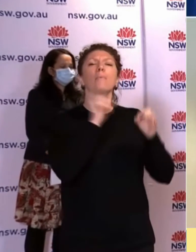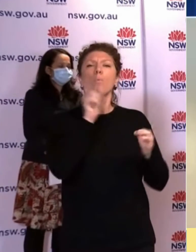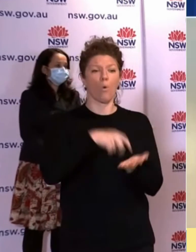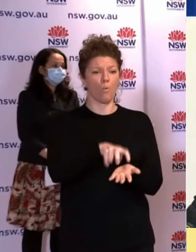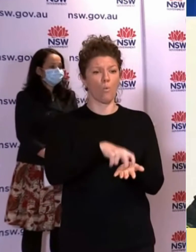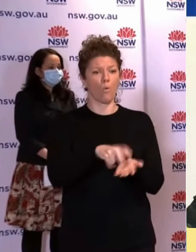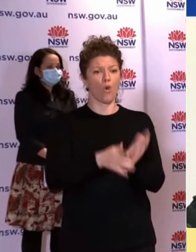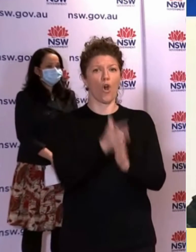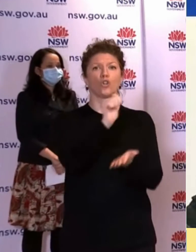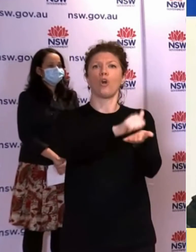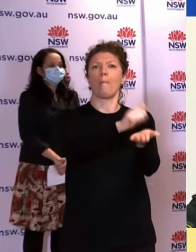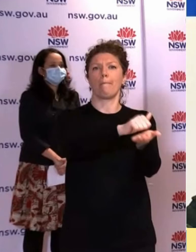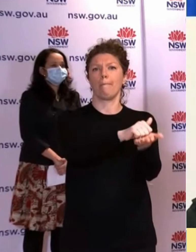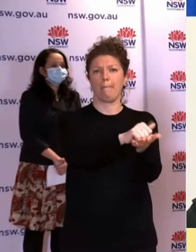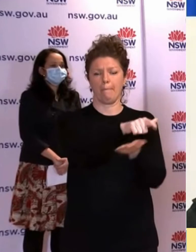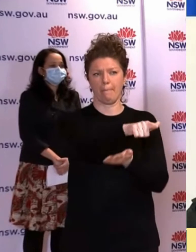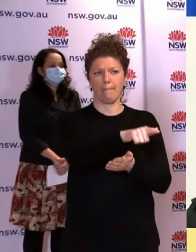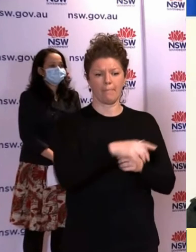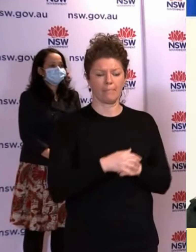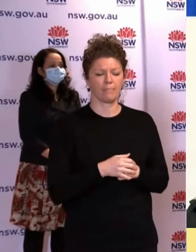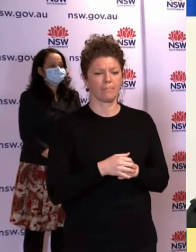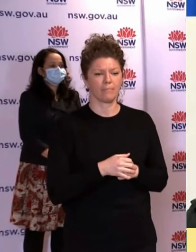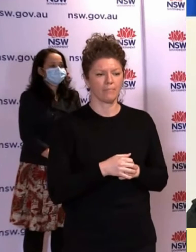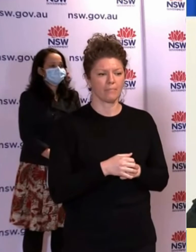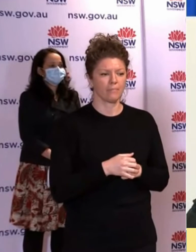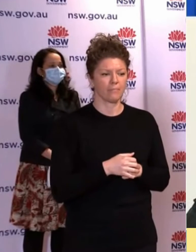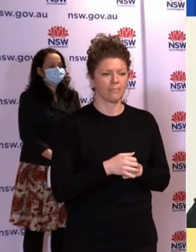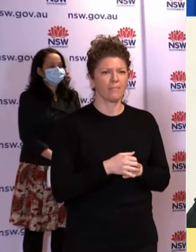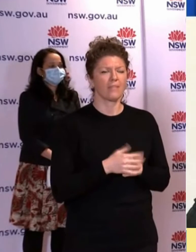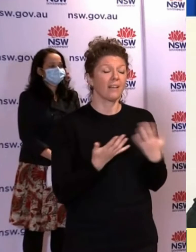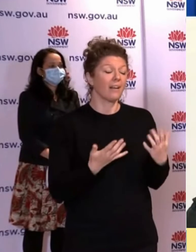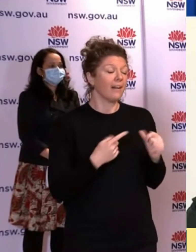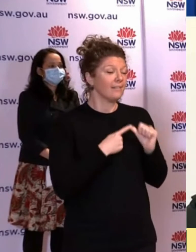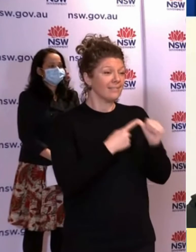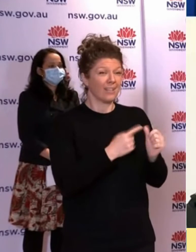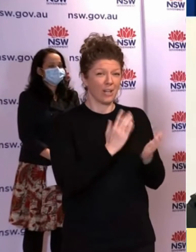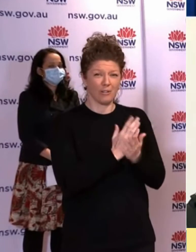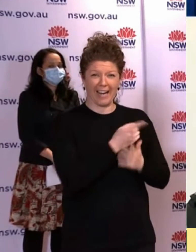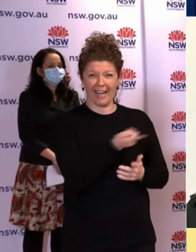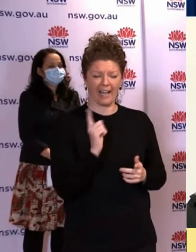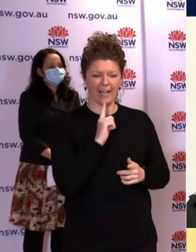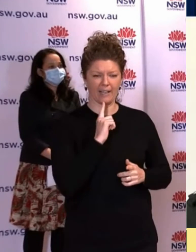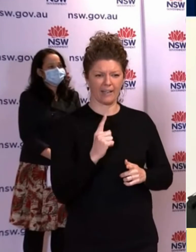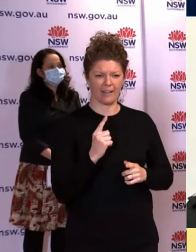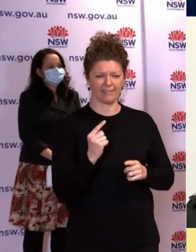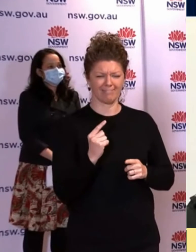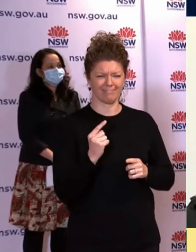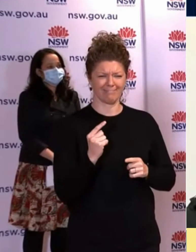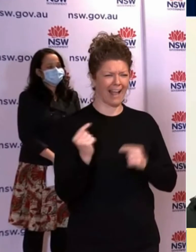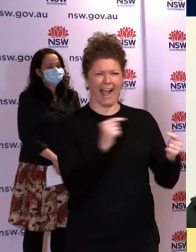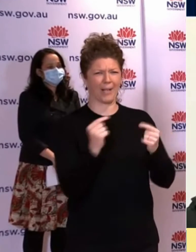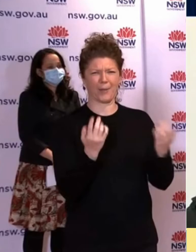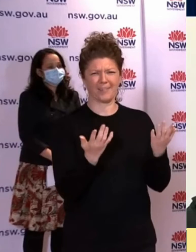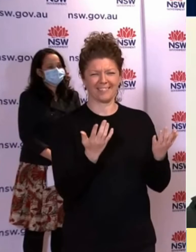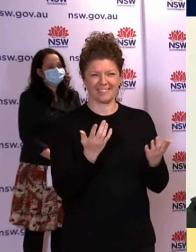look, I just, I don't get this part of the argument. So when I go to the shop, when